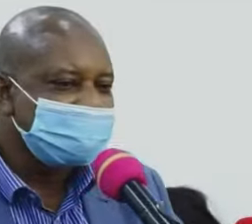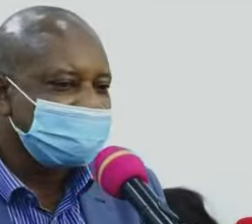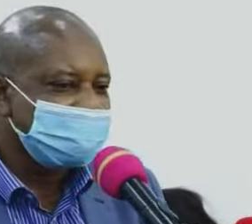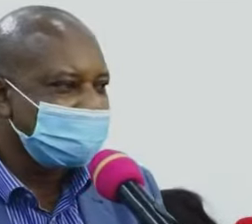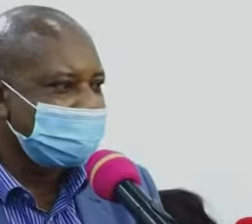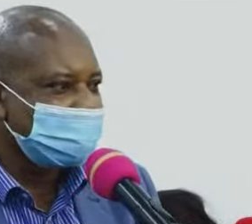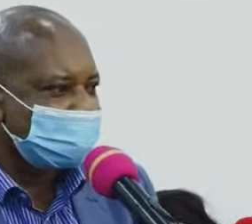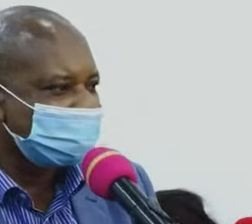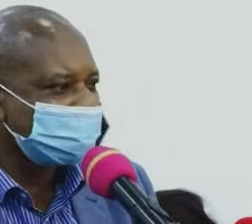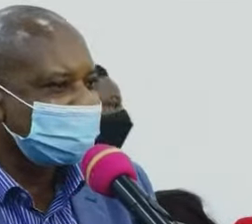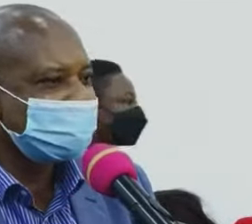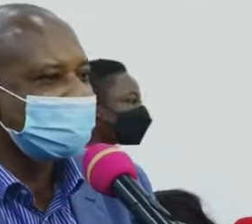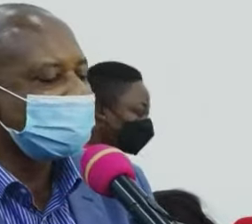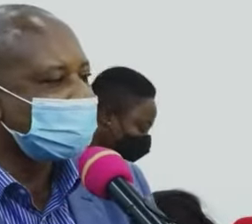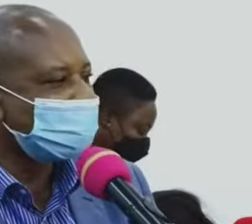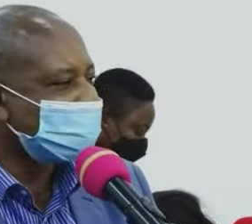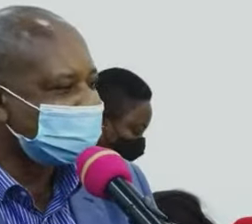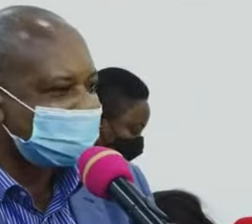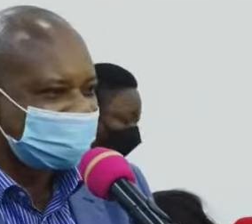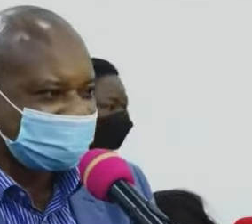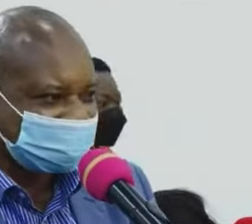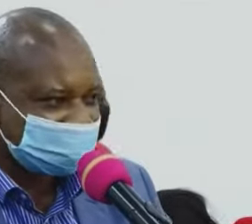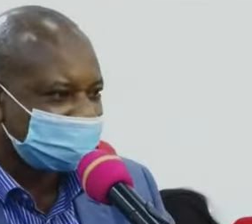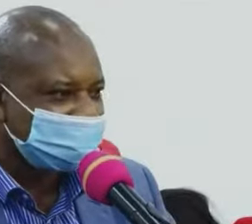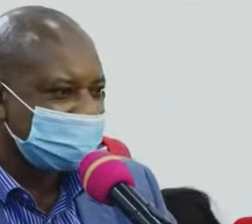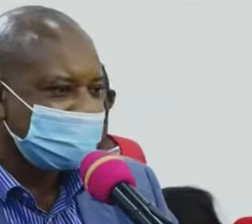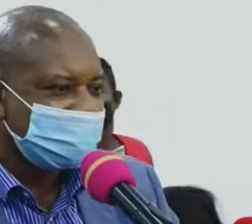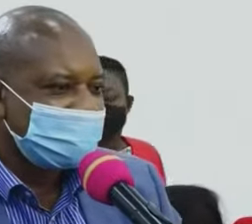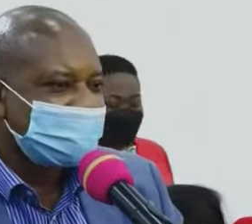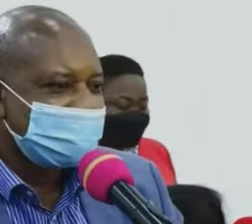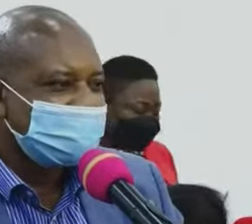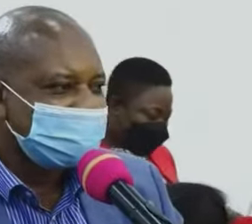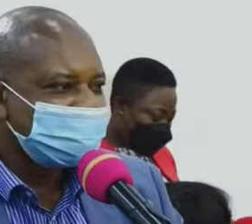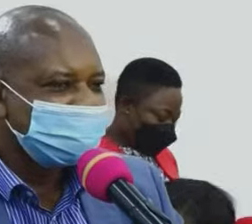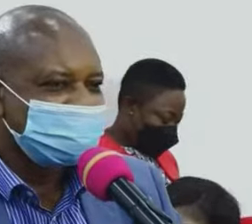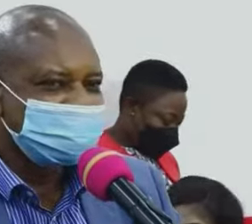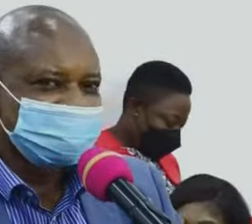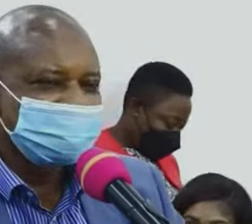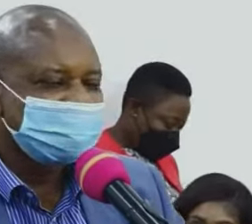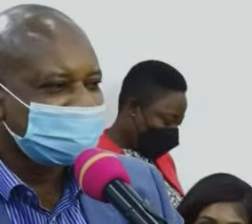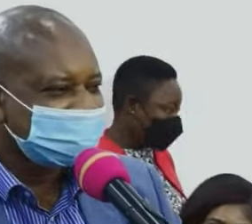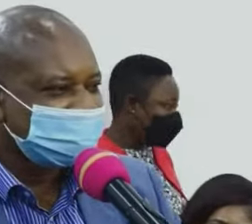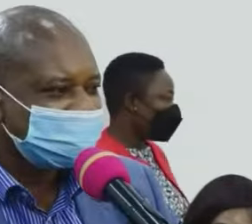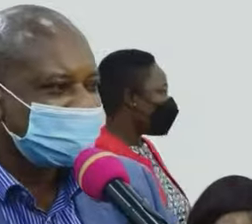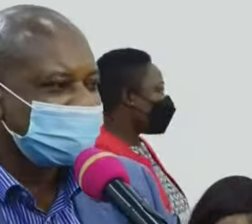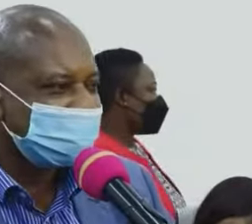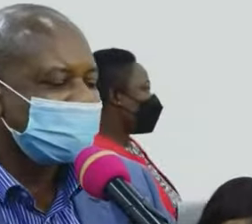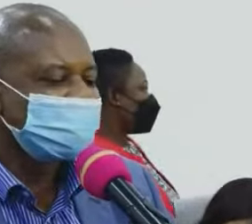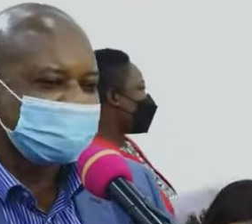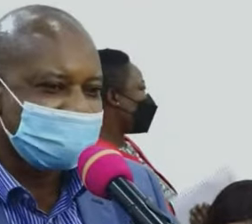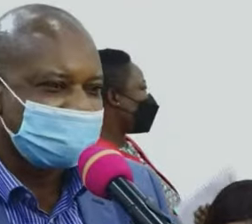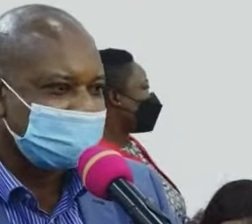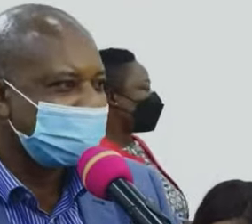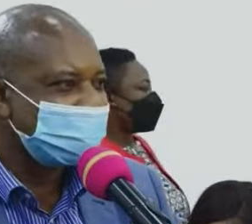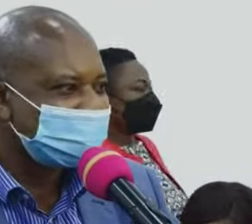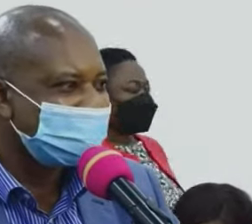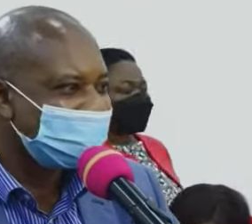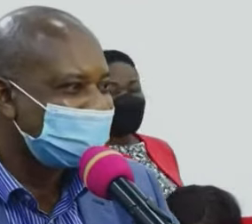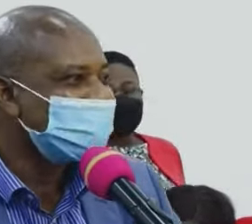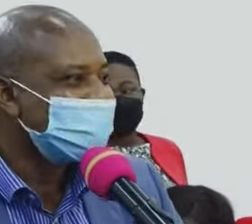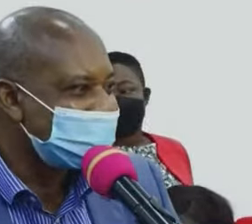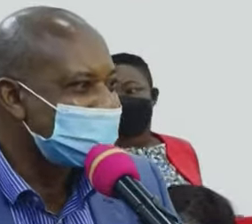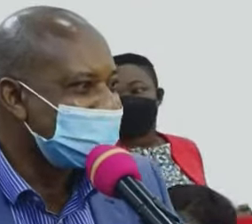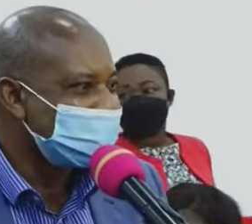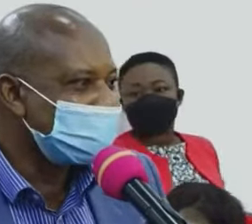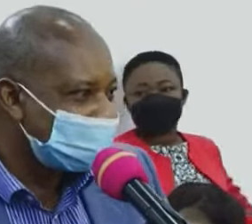is illegal, unreported, and unregulated fishing, it is a transnational organized crime, and not